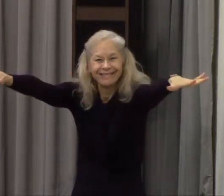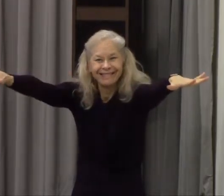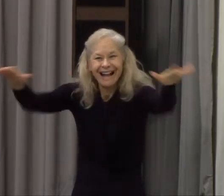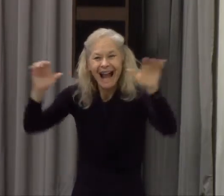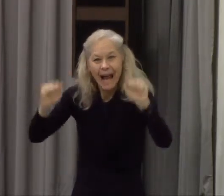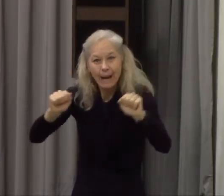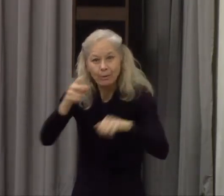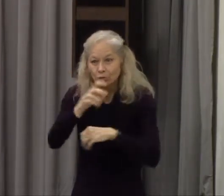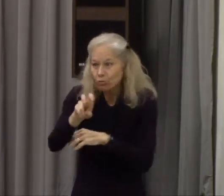predicted,